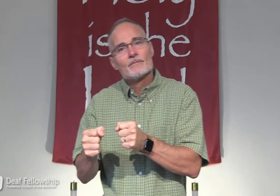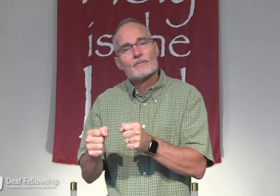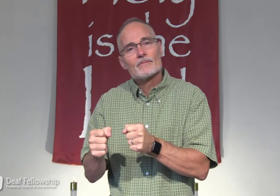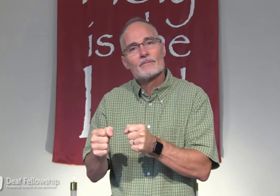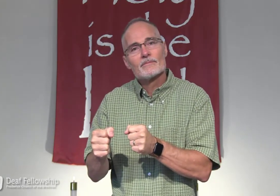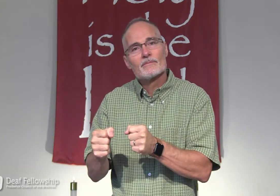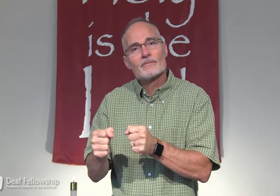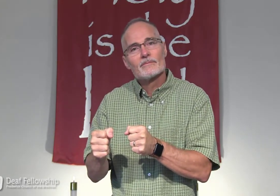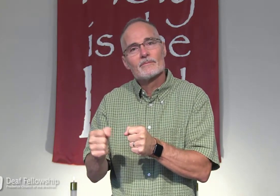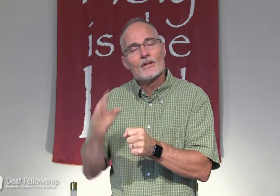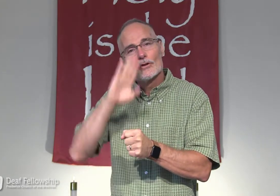strong.